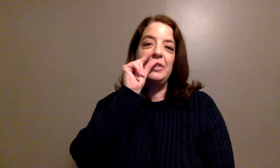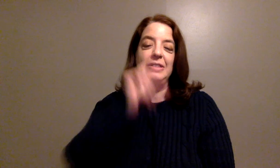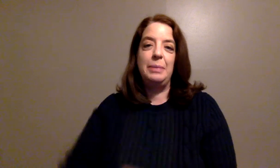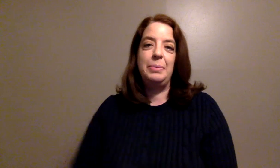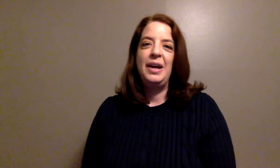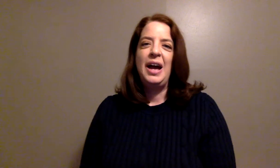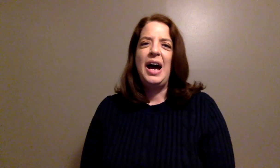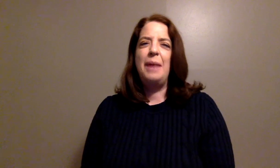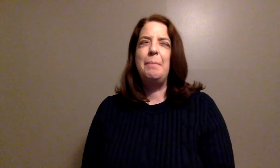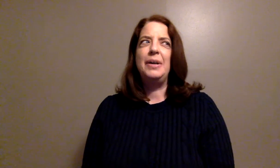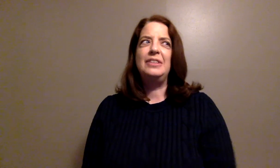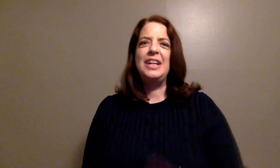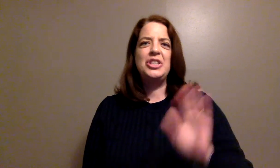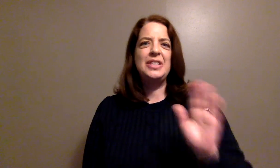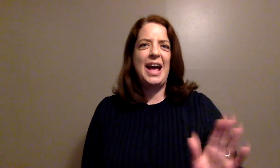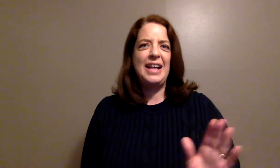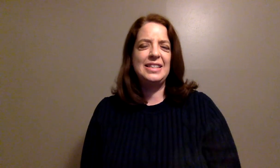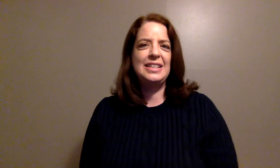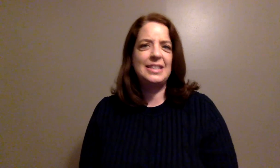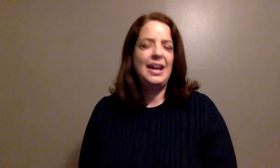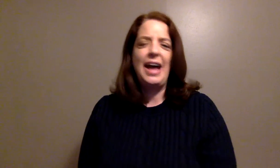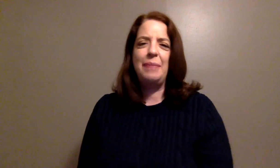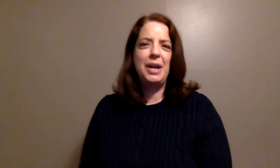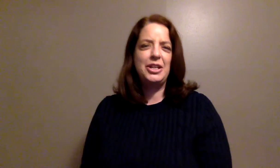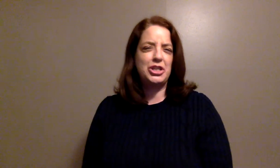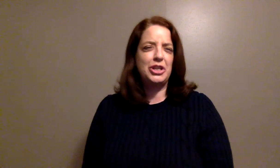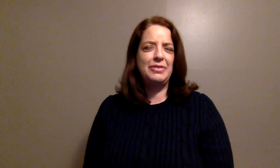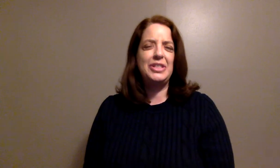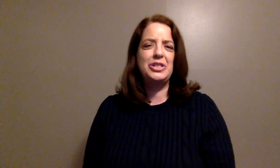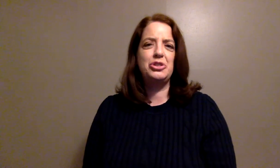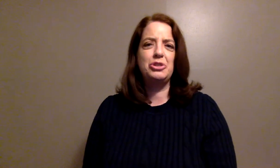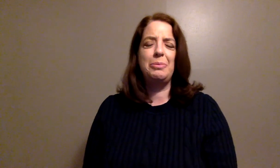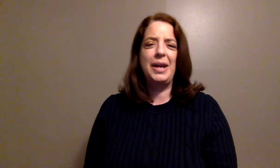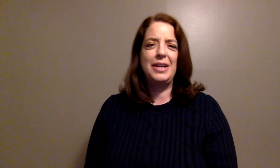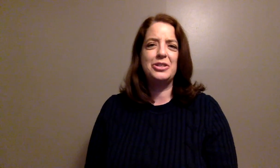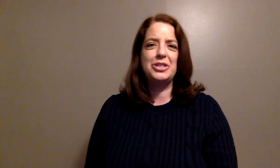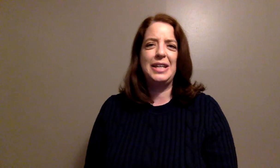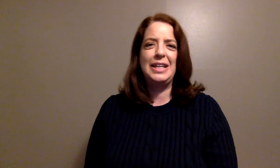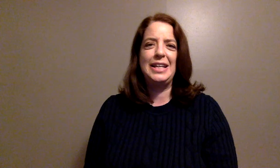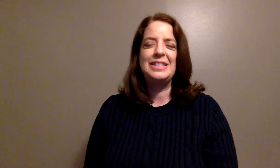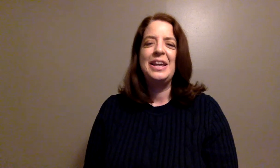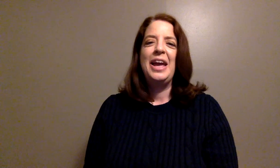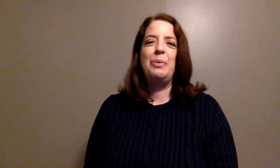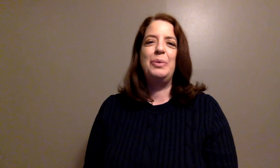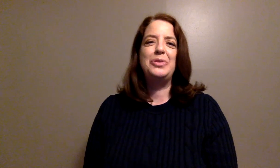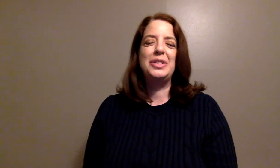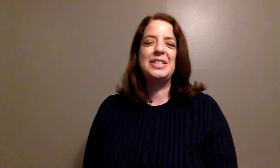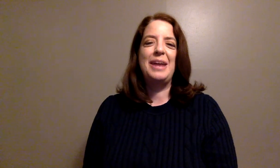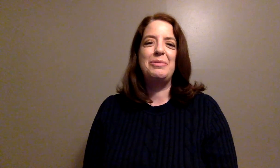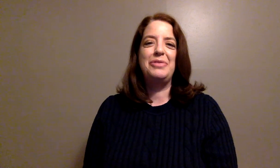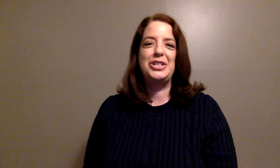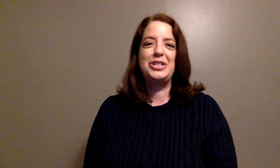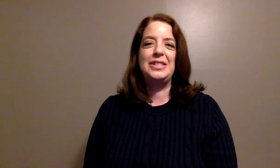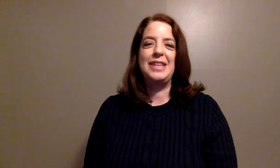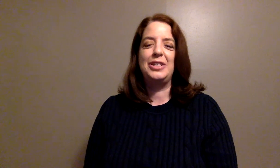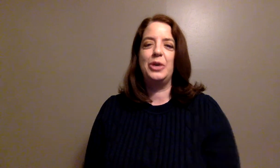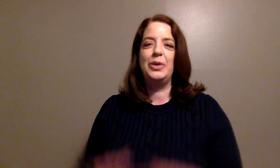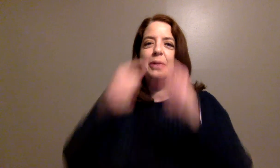lip. Legend has it, and I'm not sure if this is true, but my understanding is it was for a time the fashion in San Antonio to